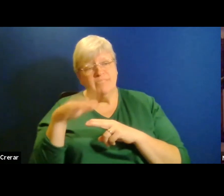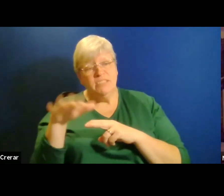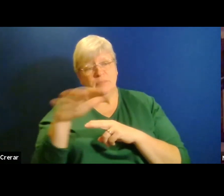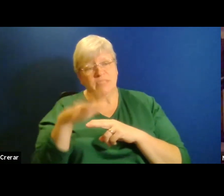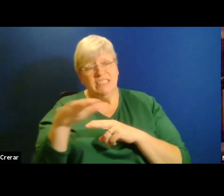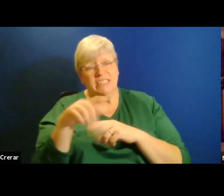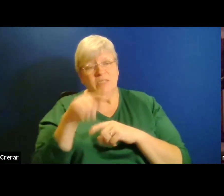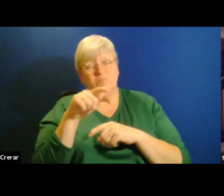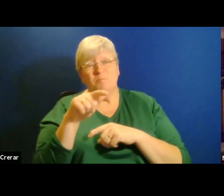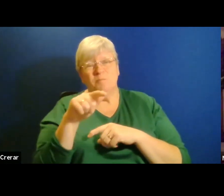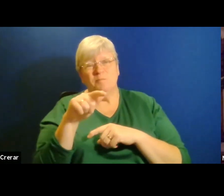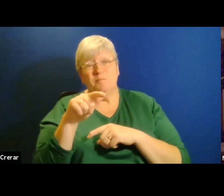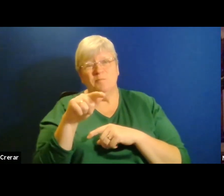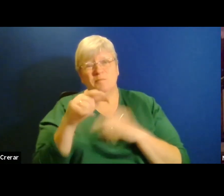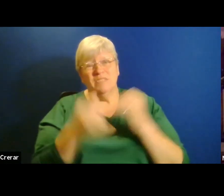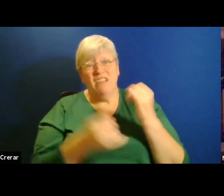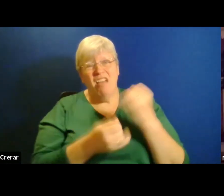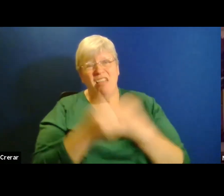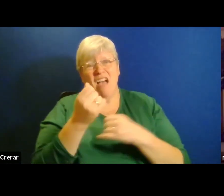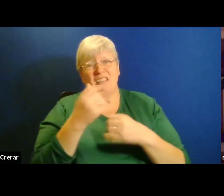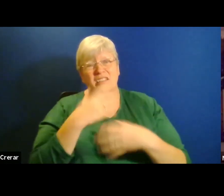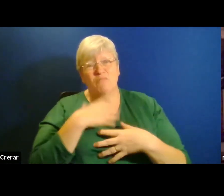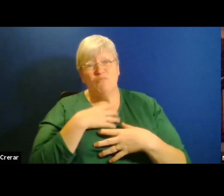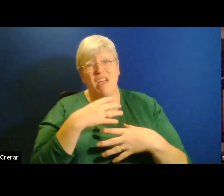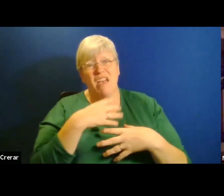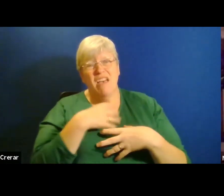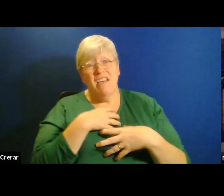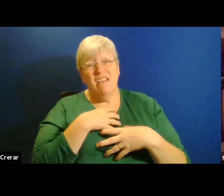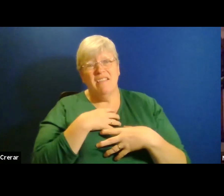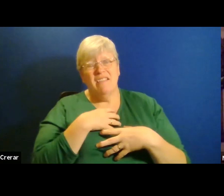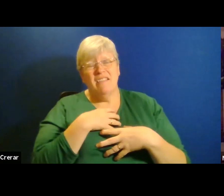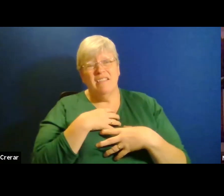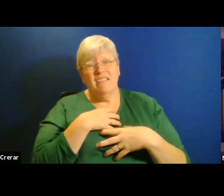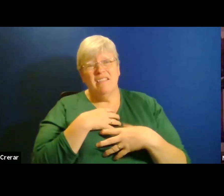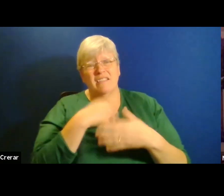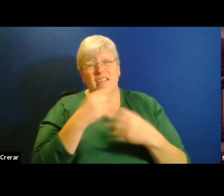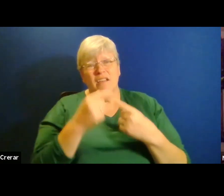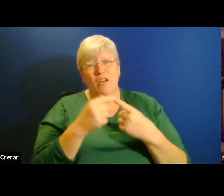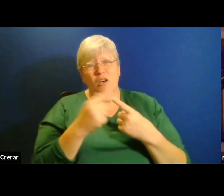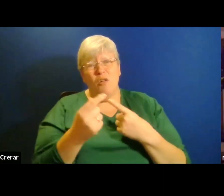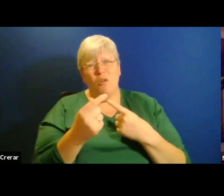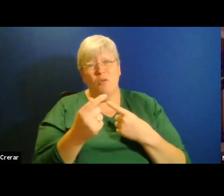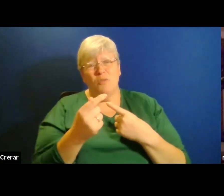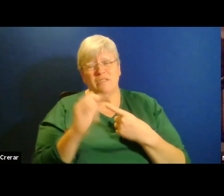too took your last breath. So close to your set.